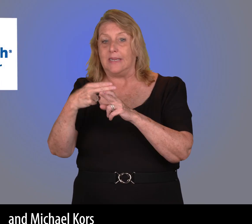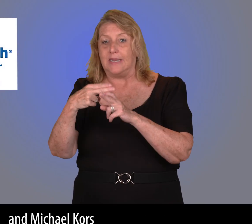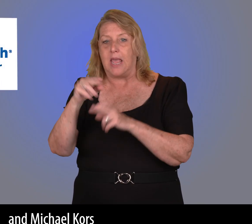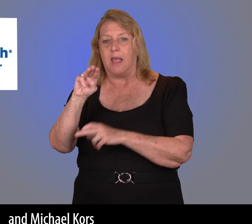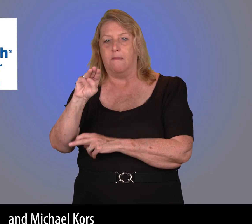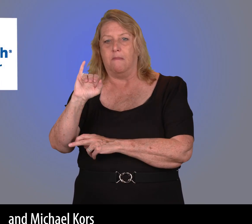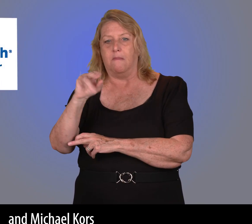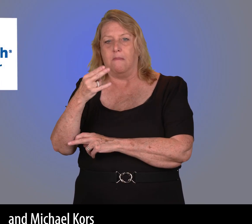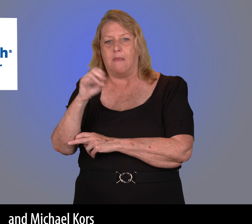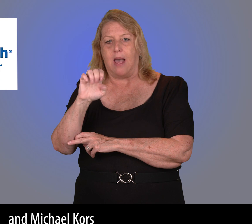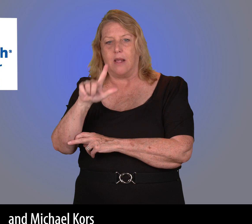Kors